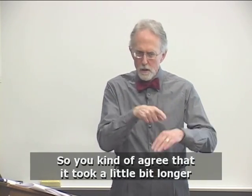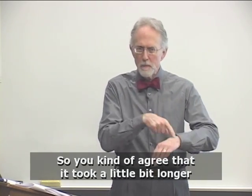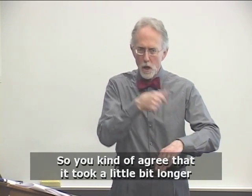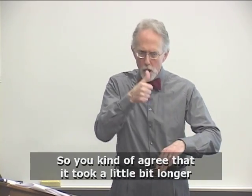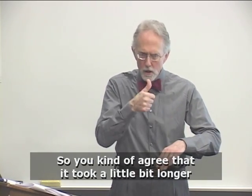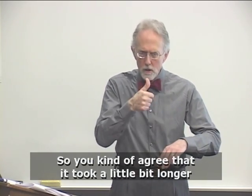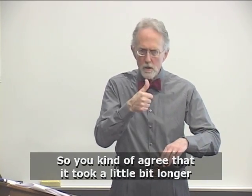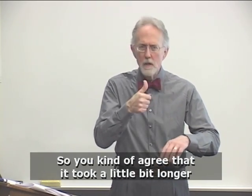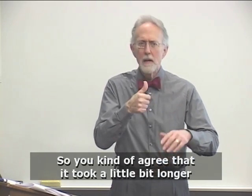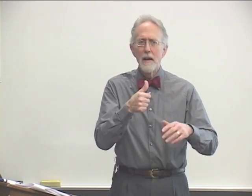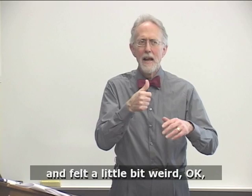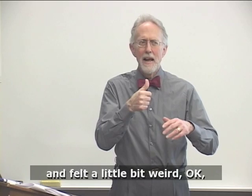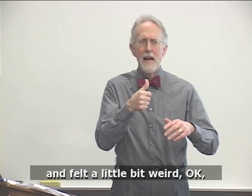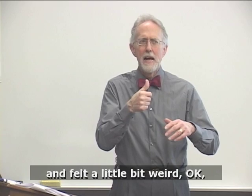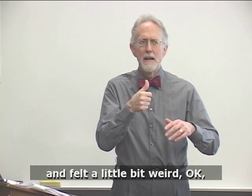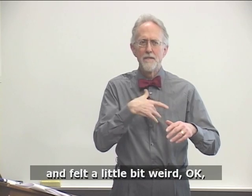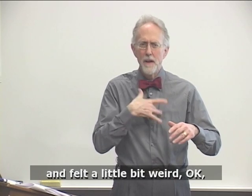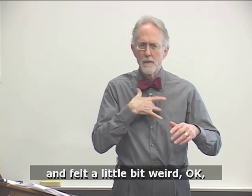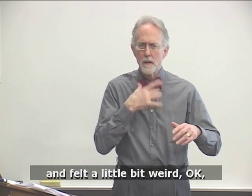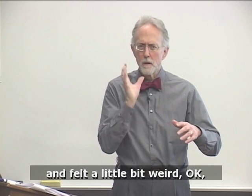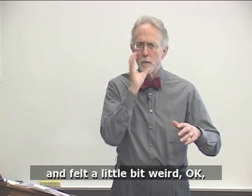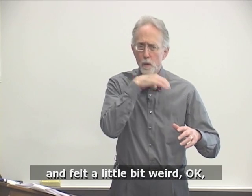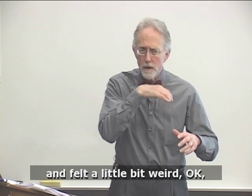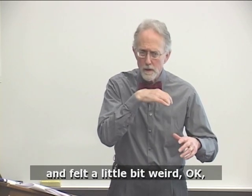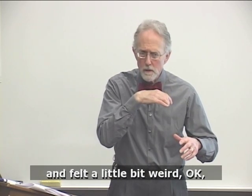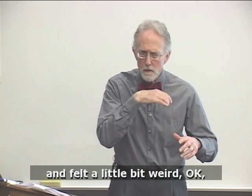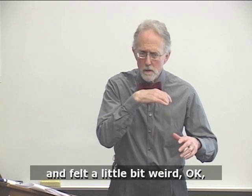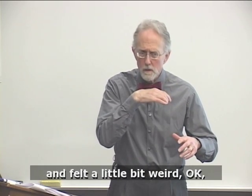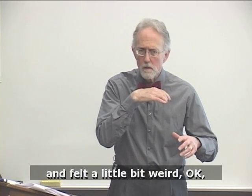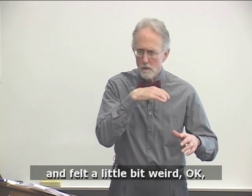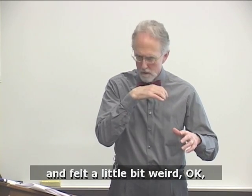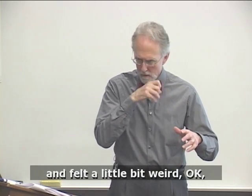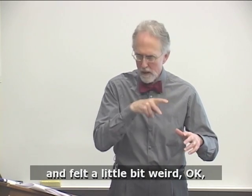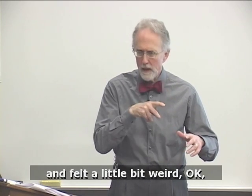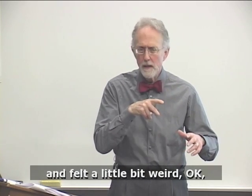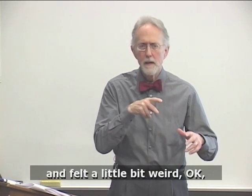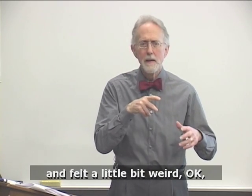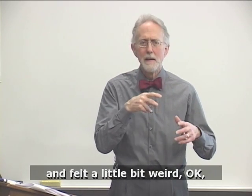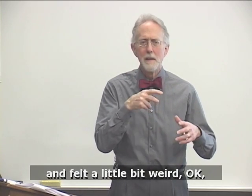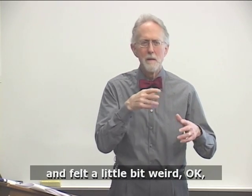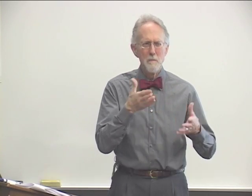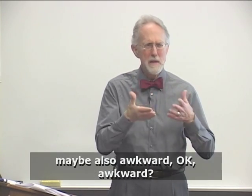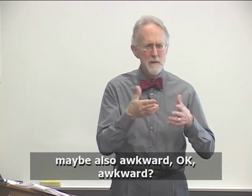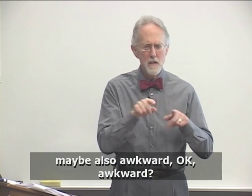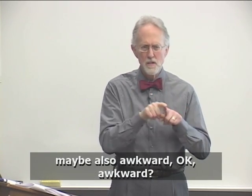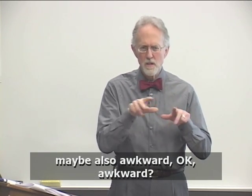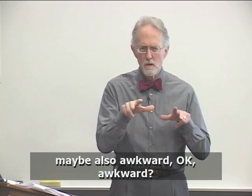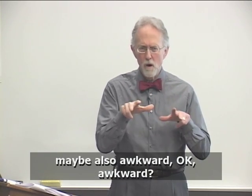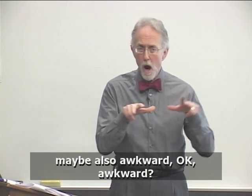bit longer and it felt a little bit weird, okay? maybe also